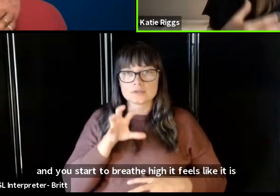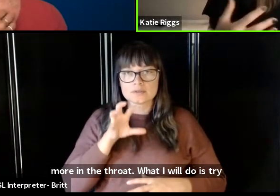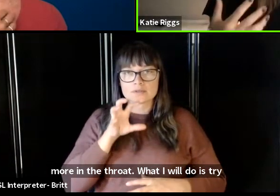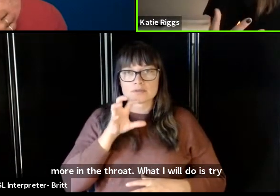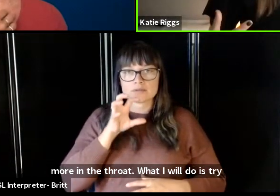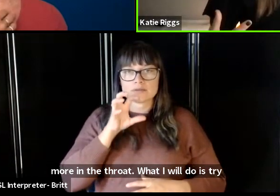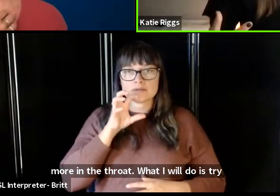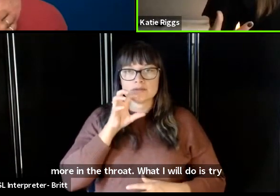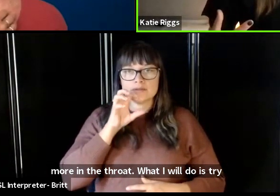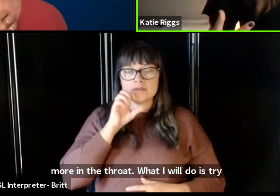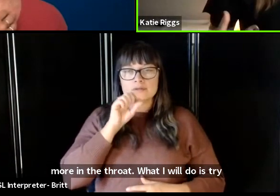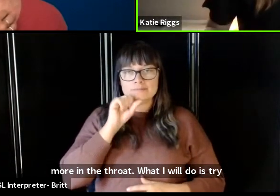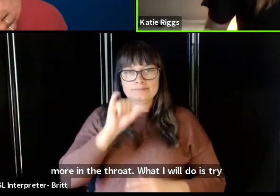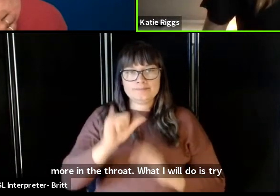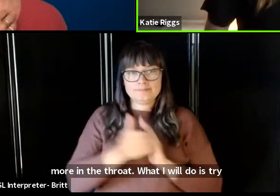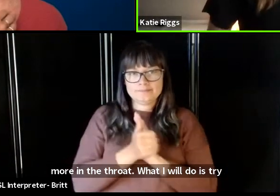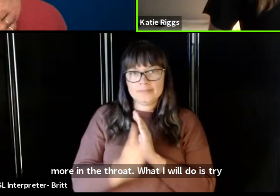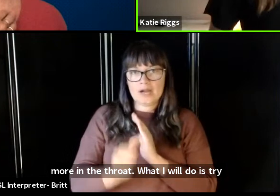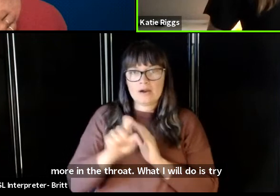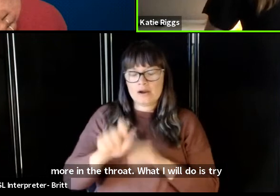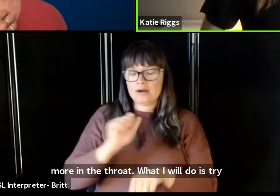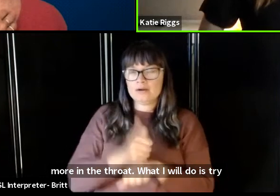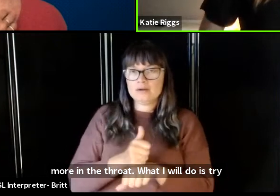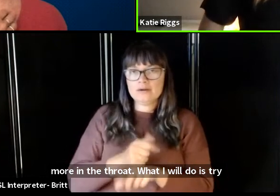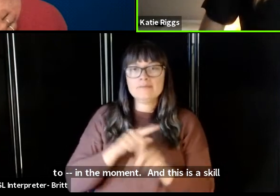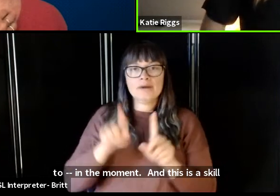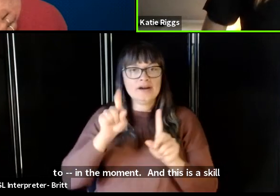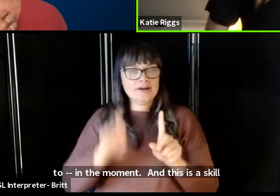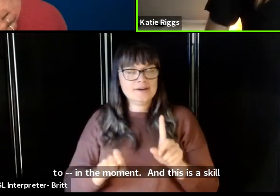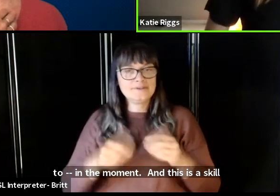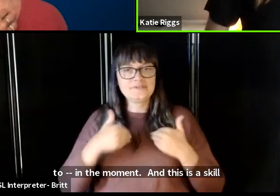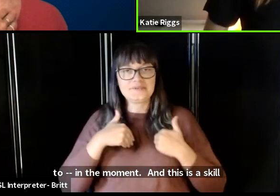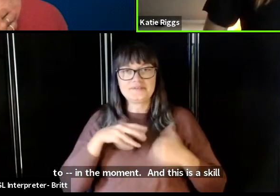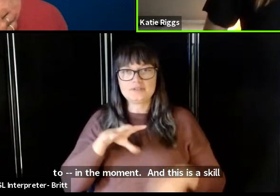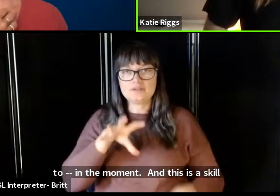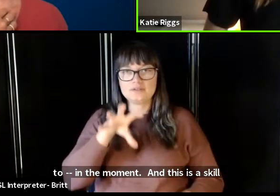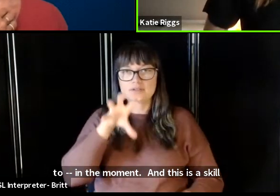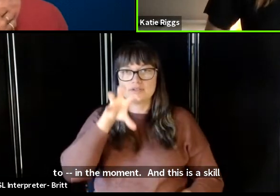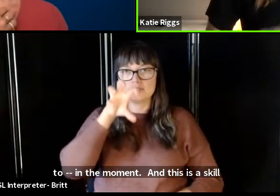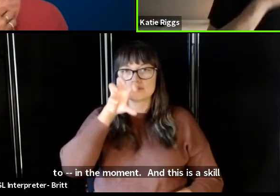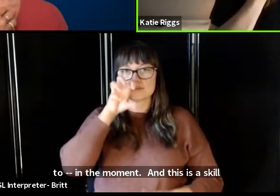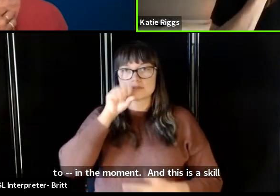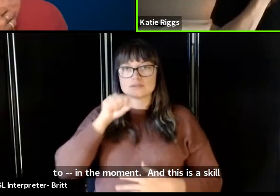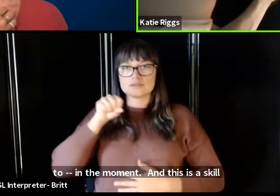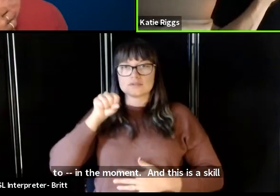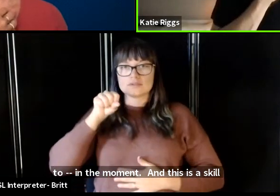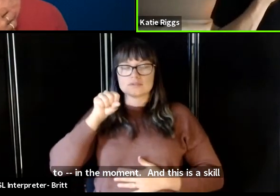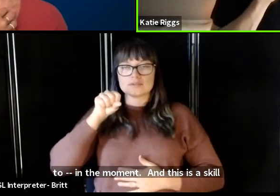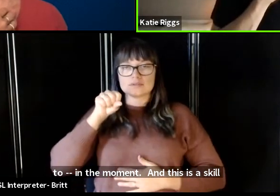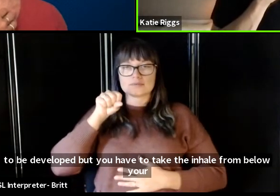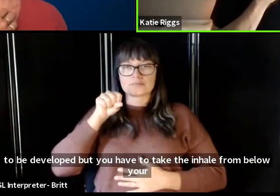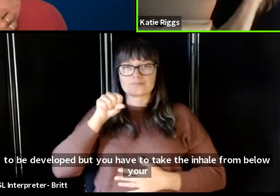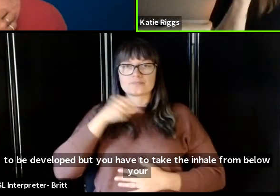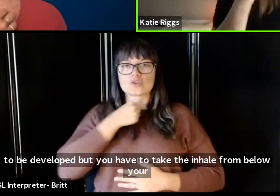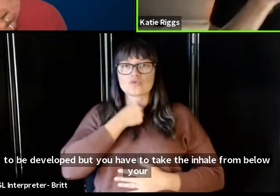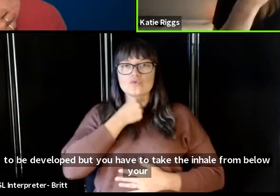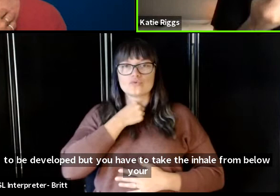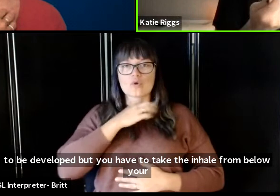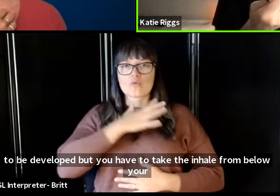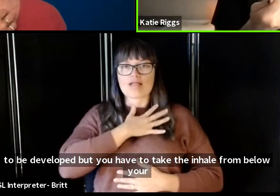and this is a skill to be developed, but you have to take the inhale from below your stomach so that your throat can stay